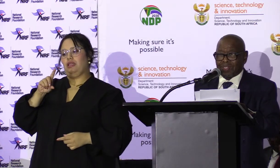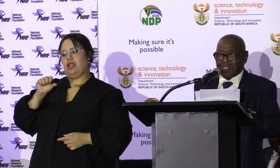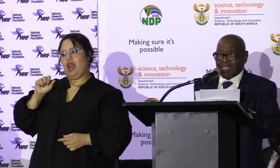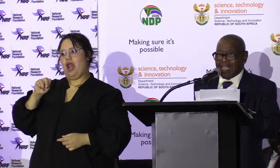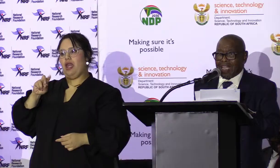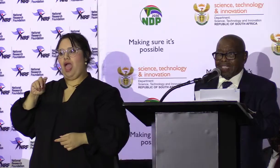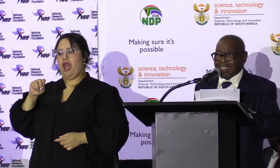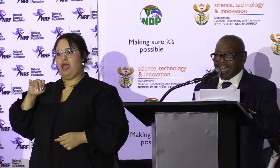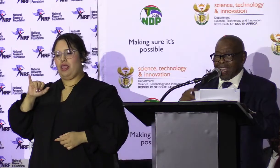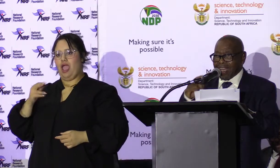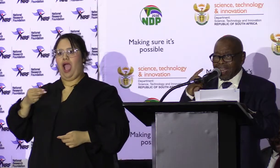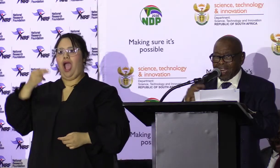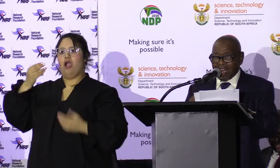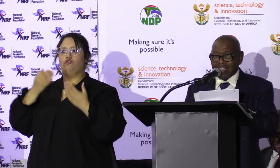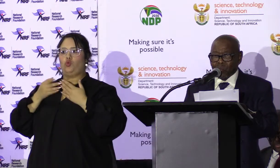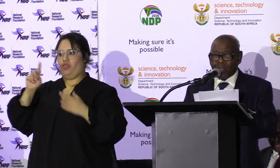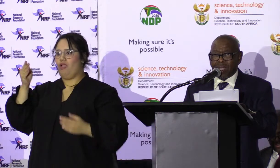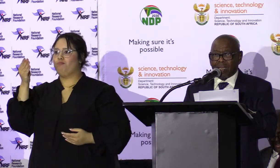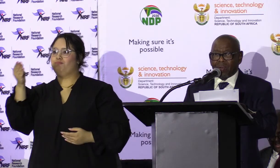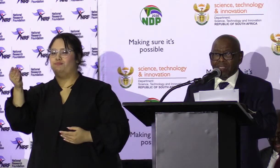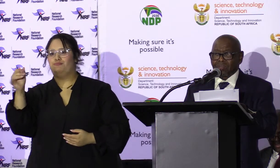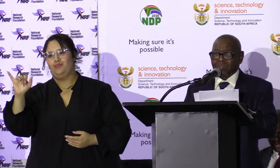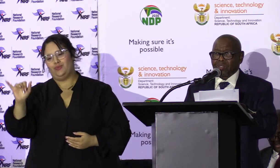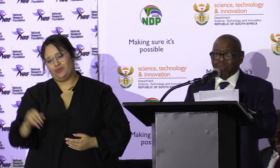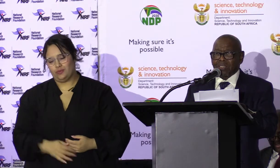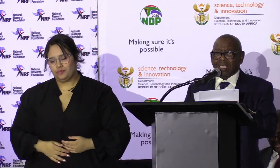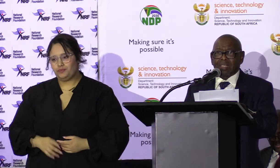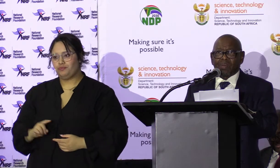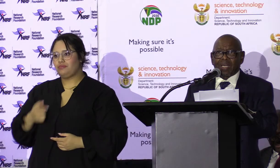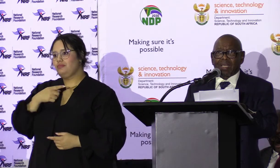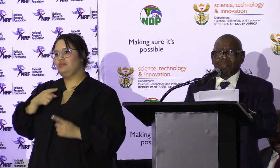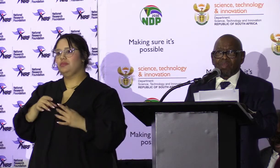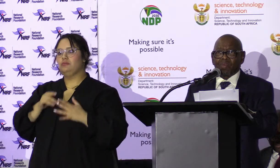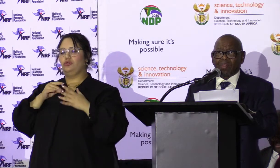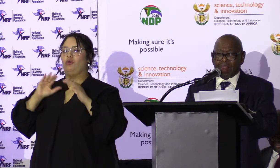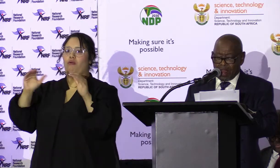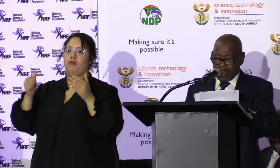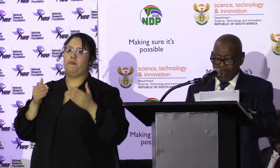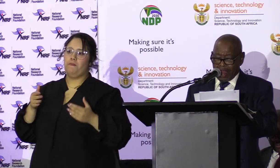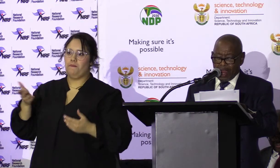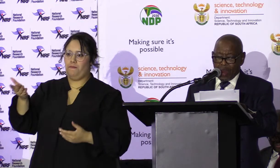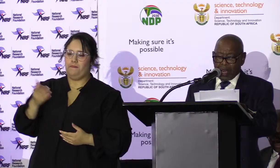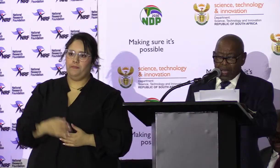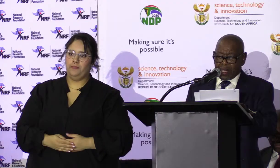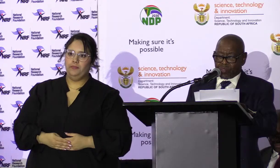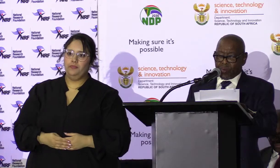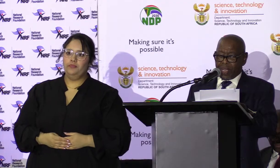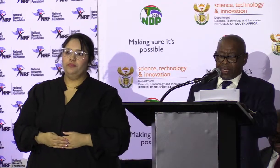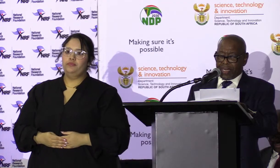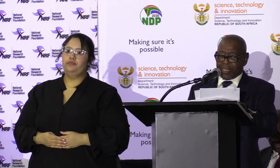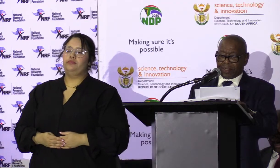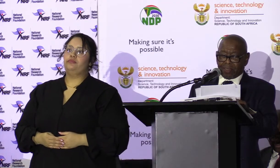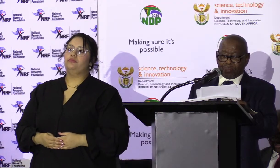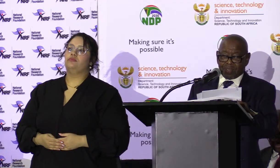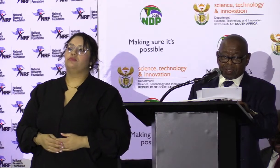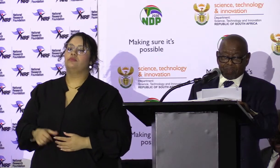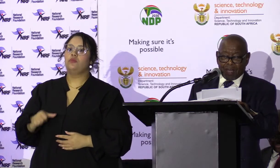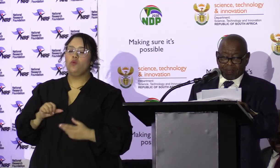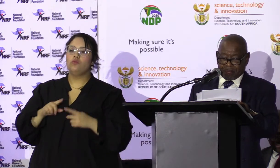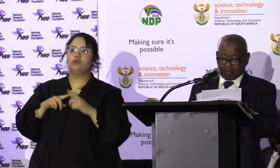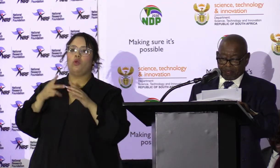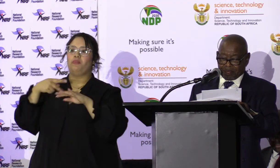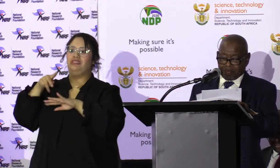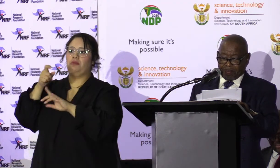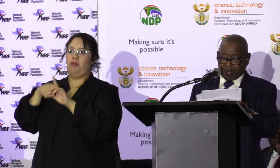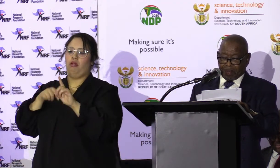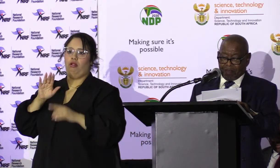School. And they are here as well. I want to specially welcome you, as well as the